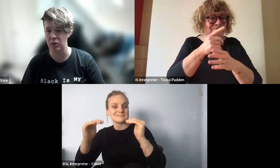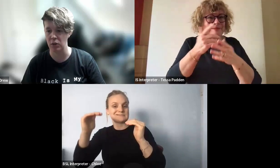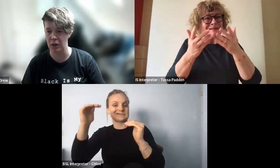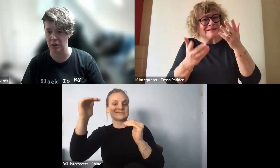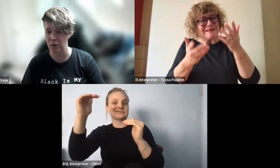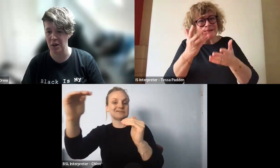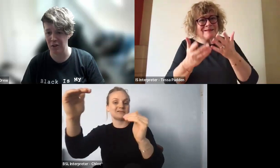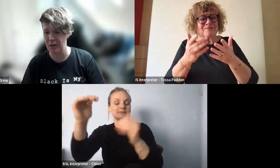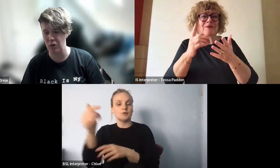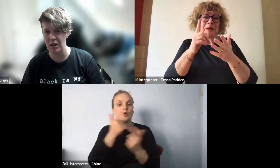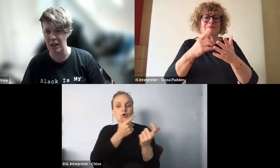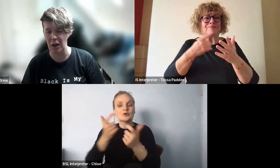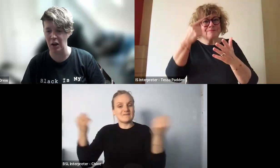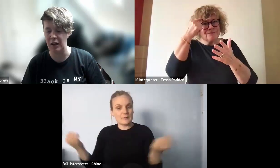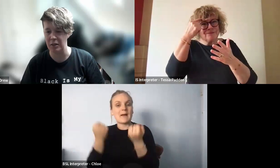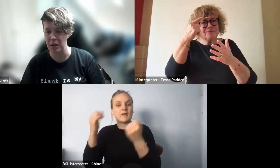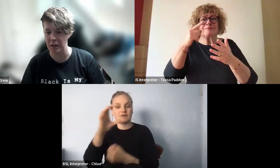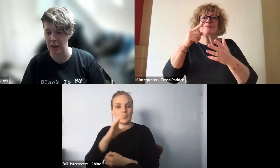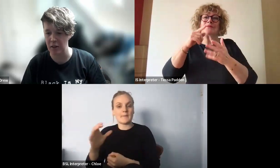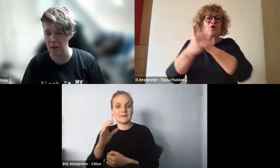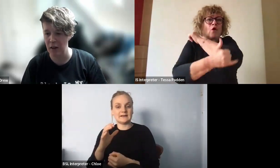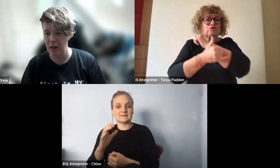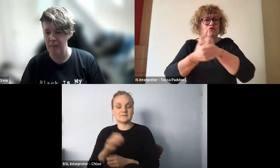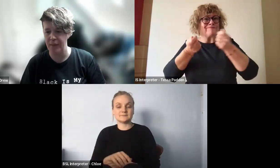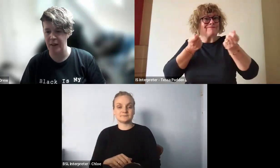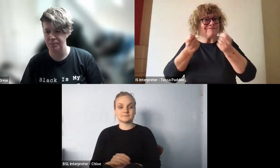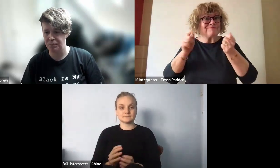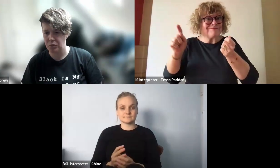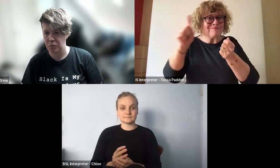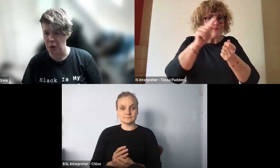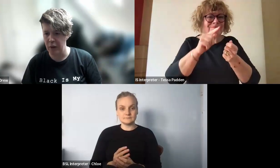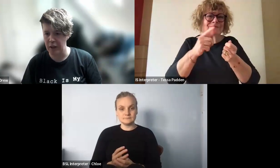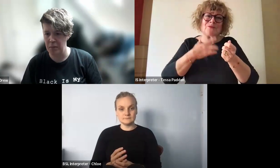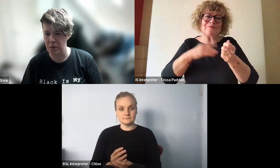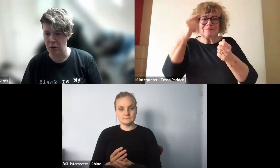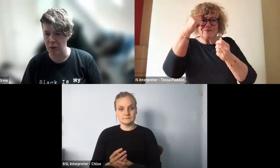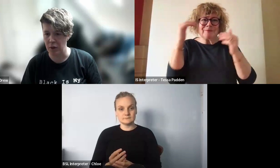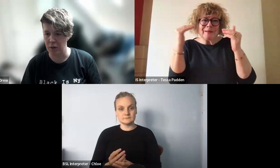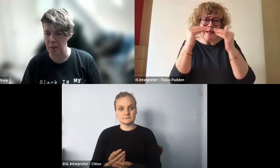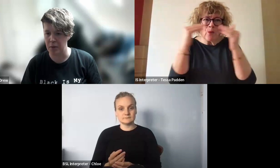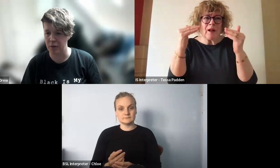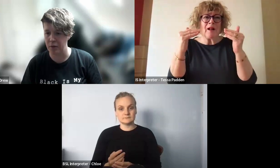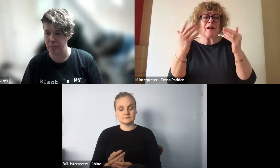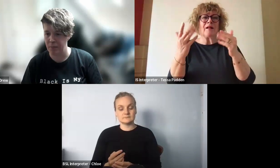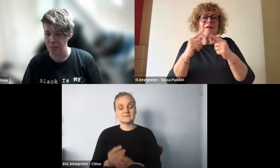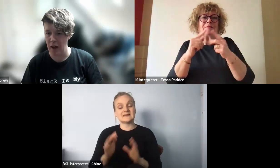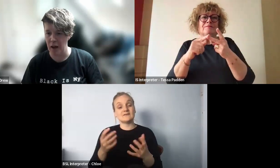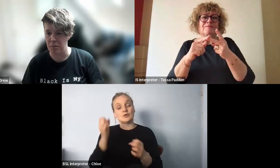market these tools into. So that's already unlikely to be the case. Now, when it comes to the concept